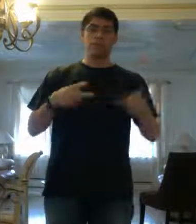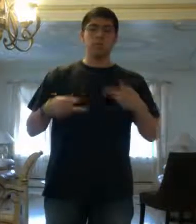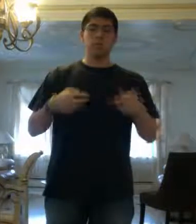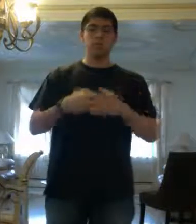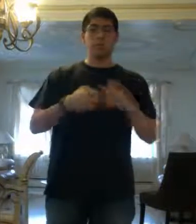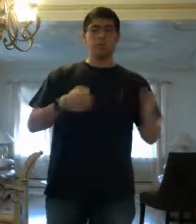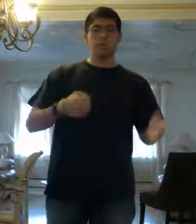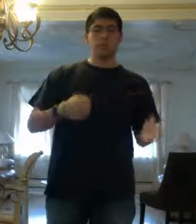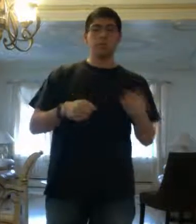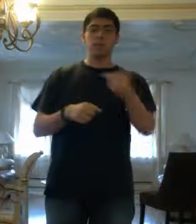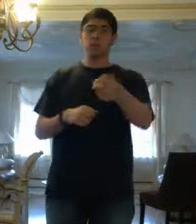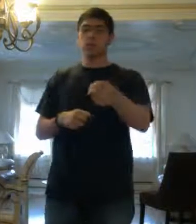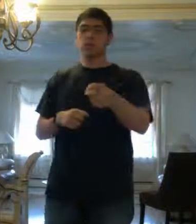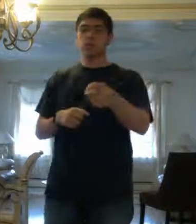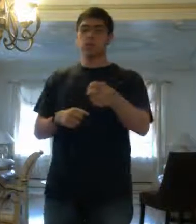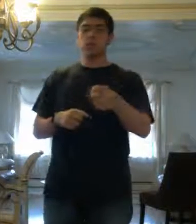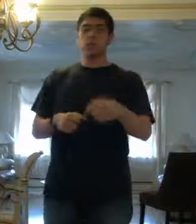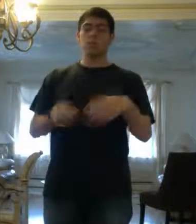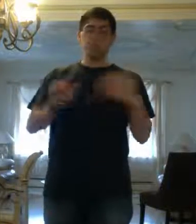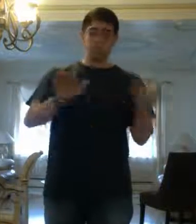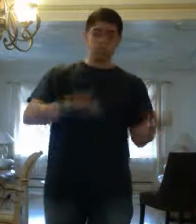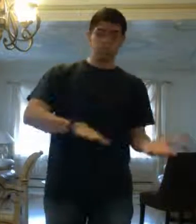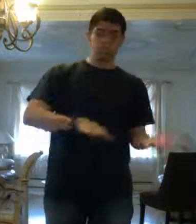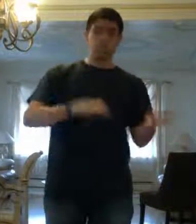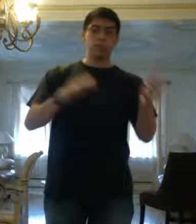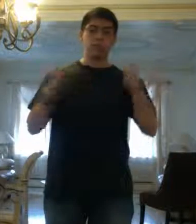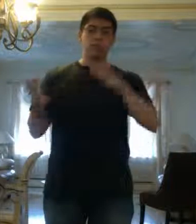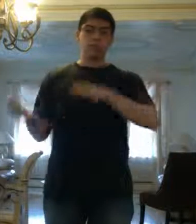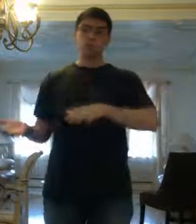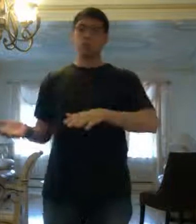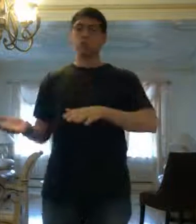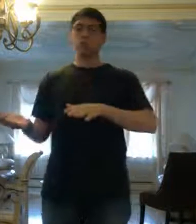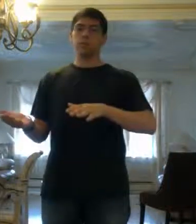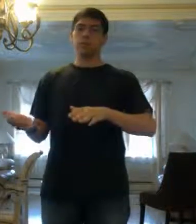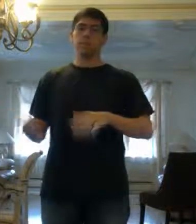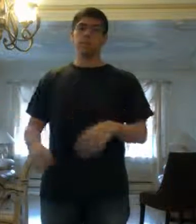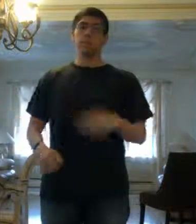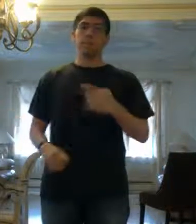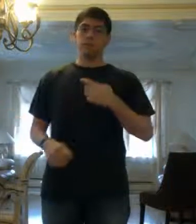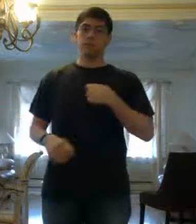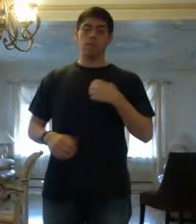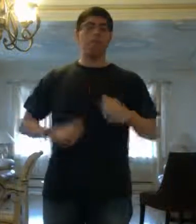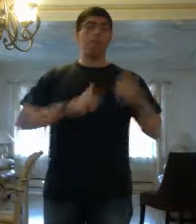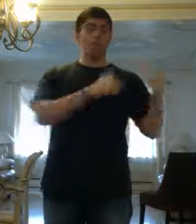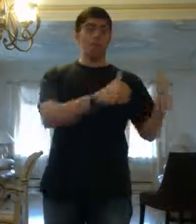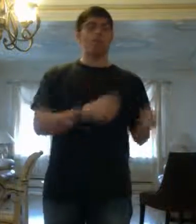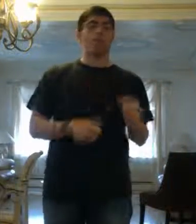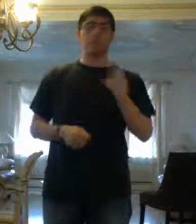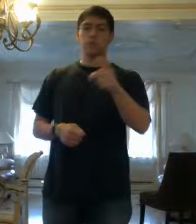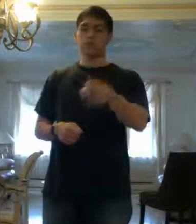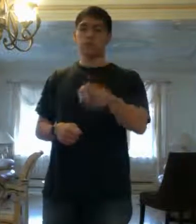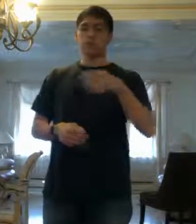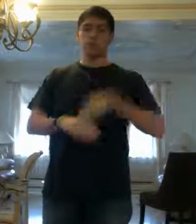follow you into